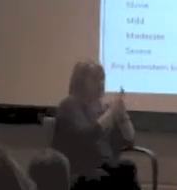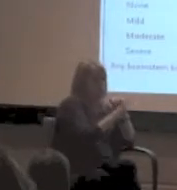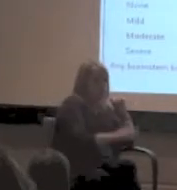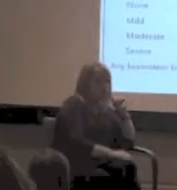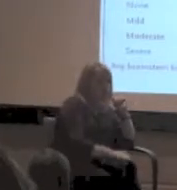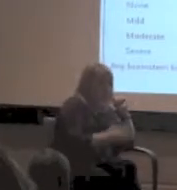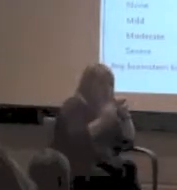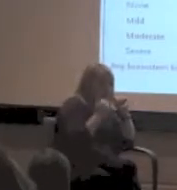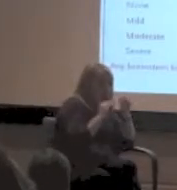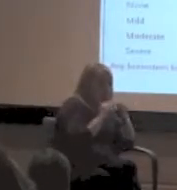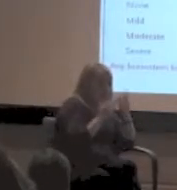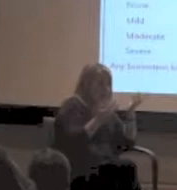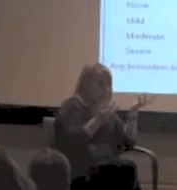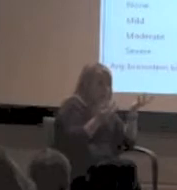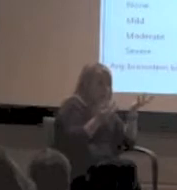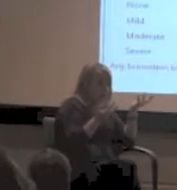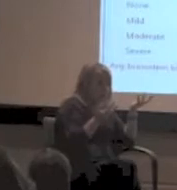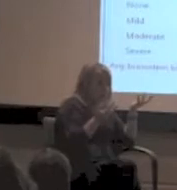better number.